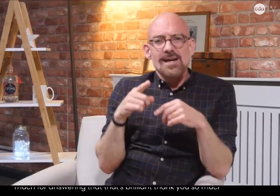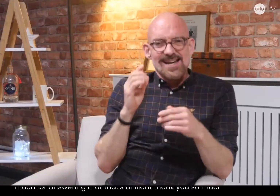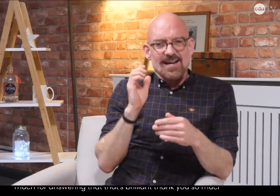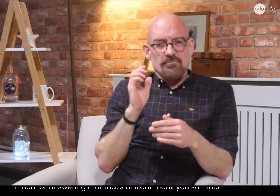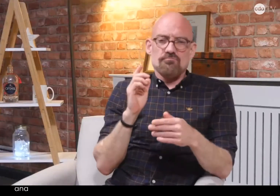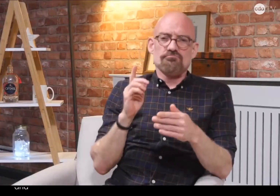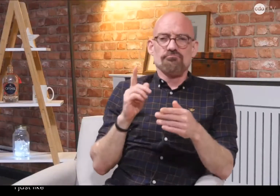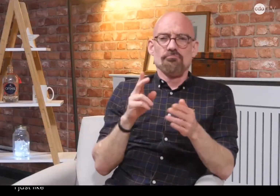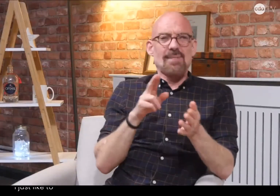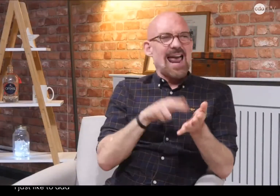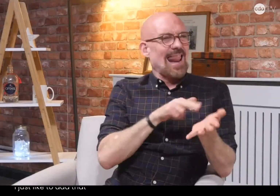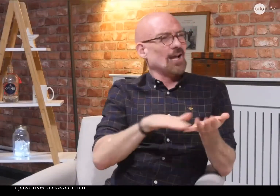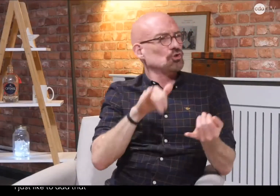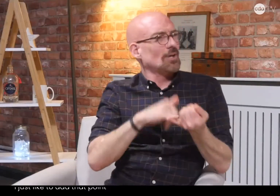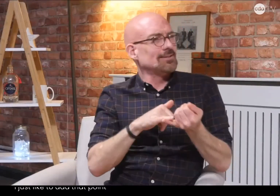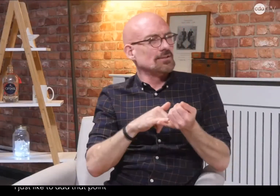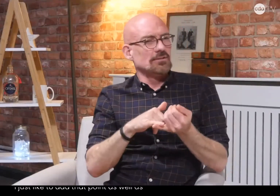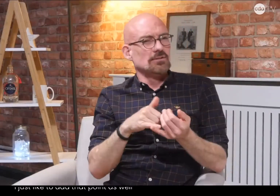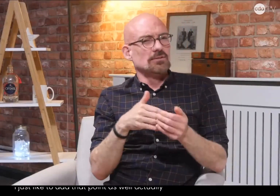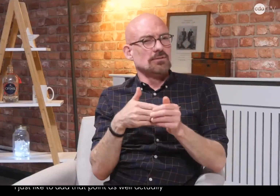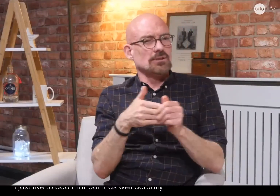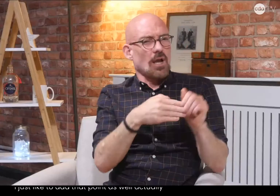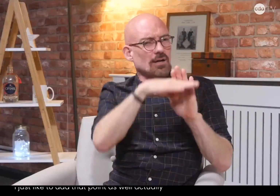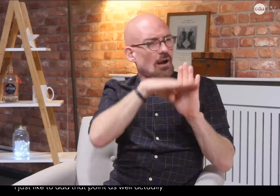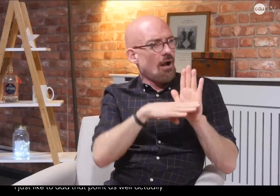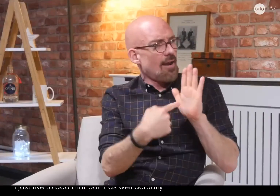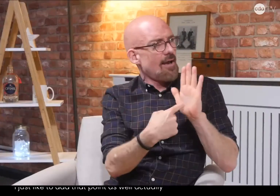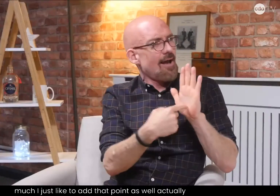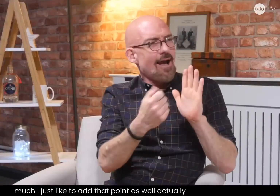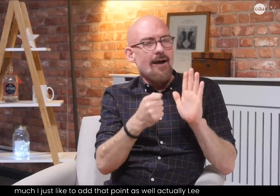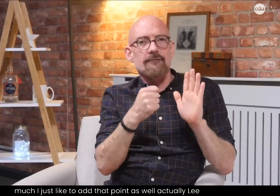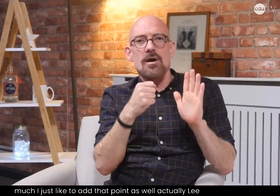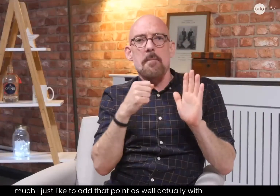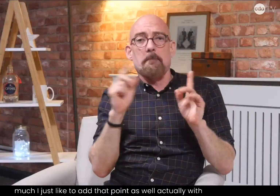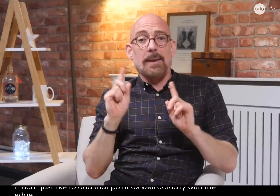I'd just like to add to that point as well, actually. With the NHS, guidelines,